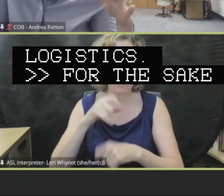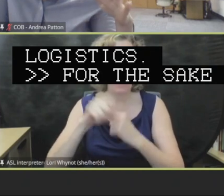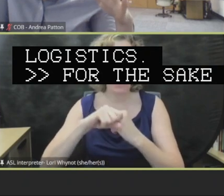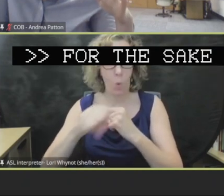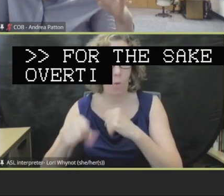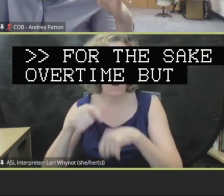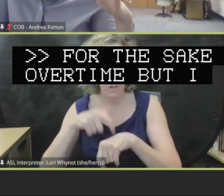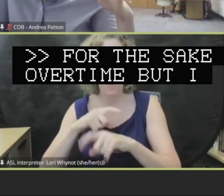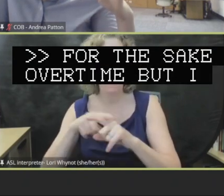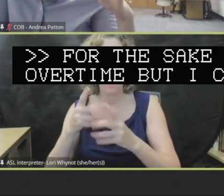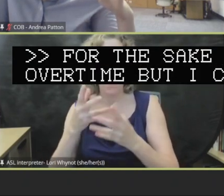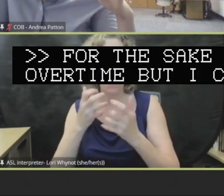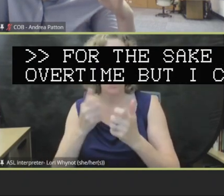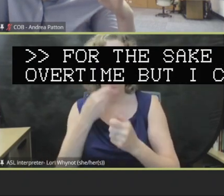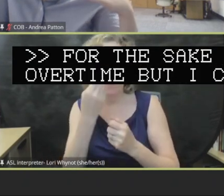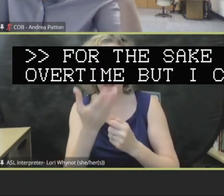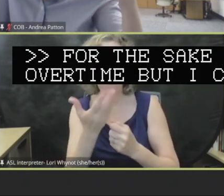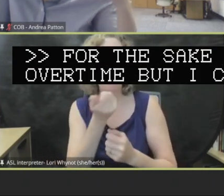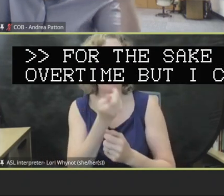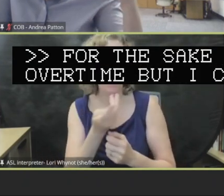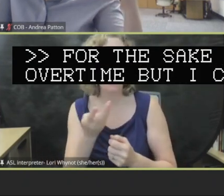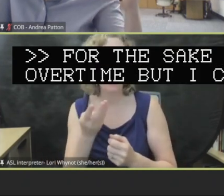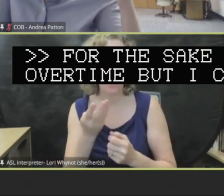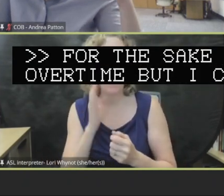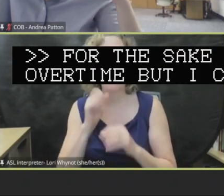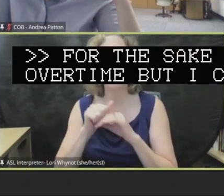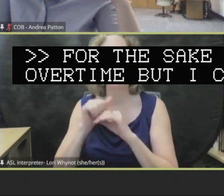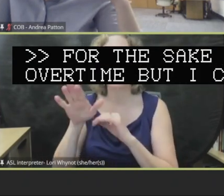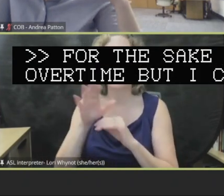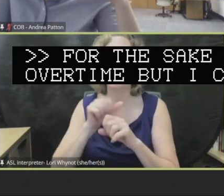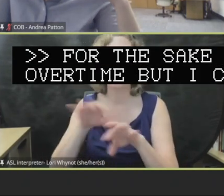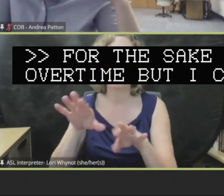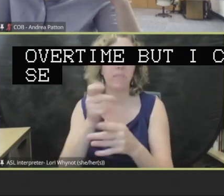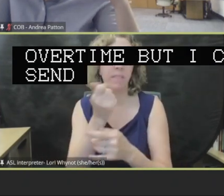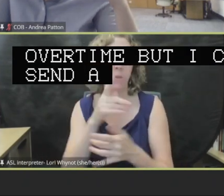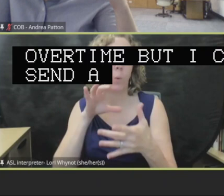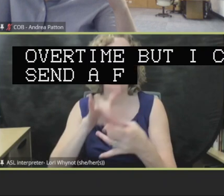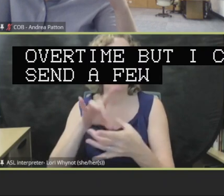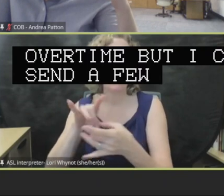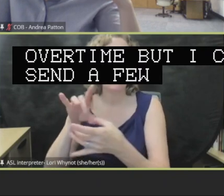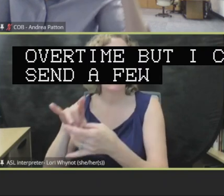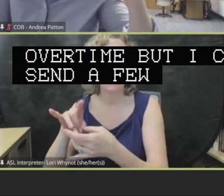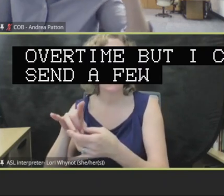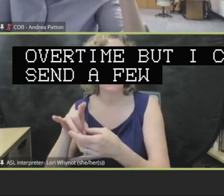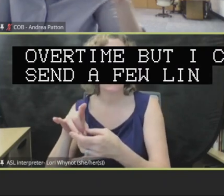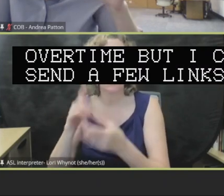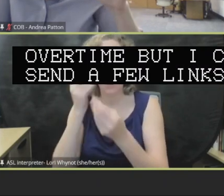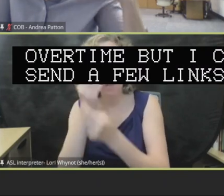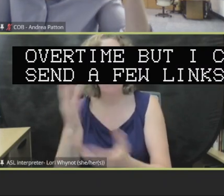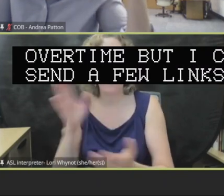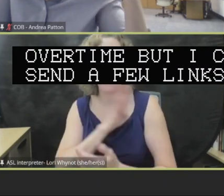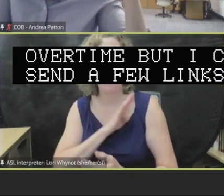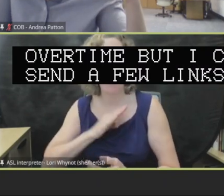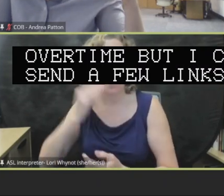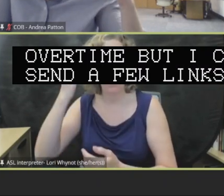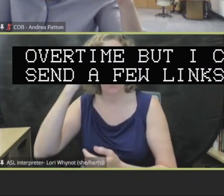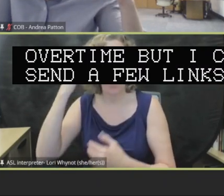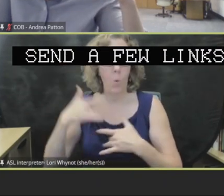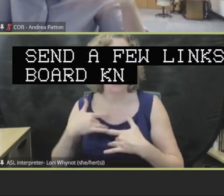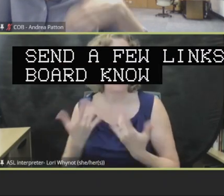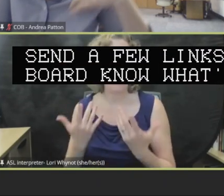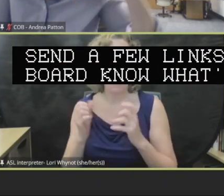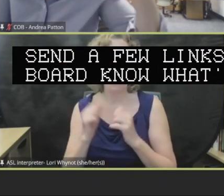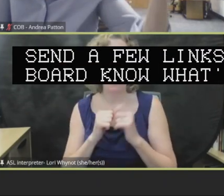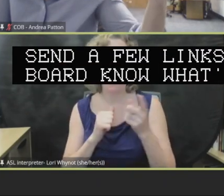few, I can send a few links to let the board know what is going on, what the status is